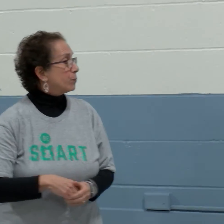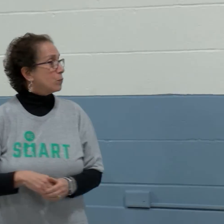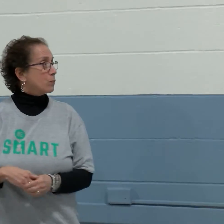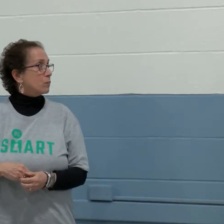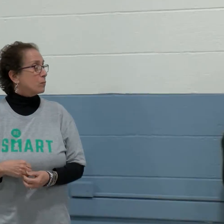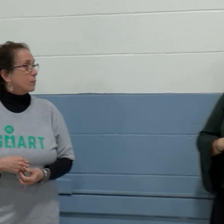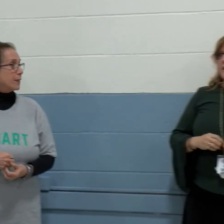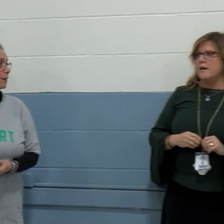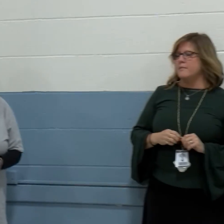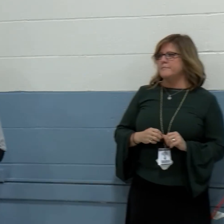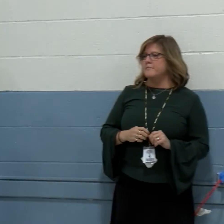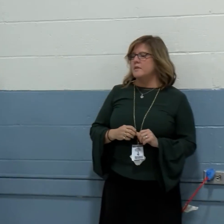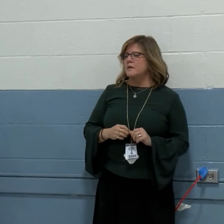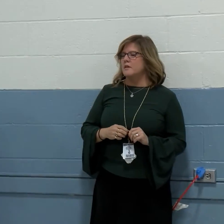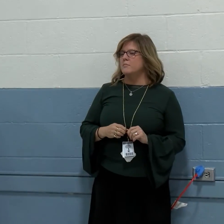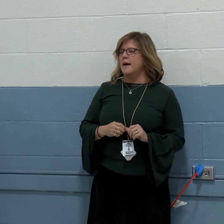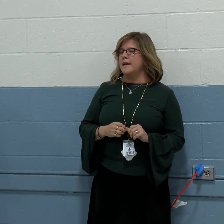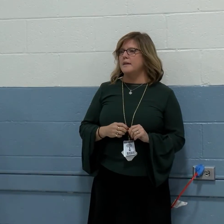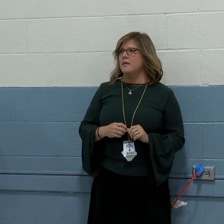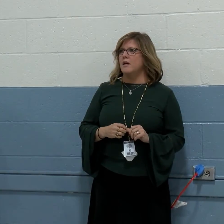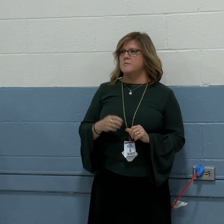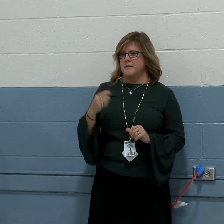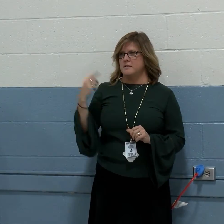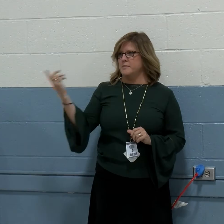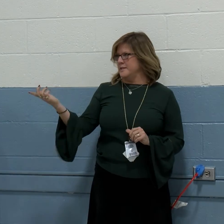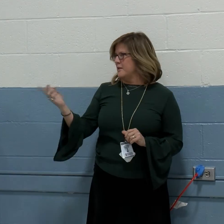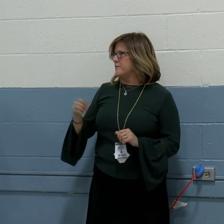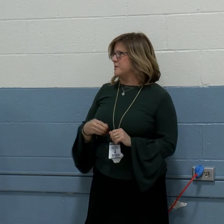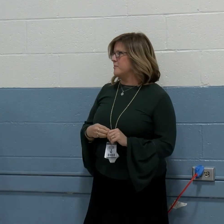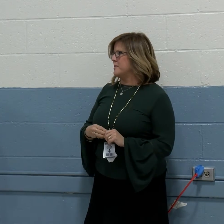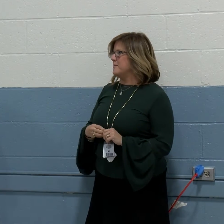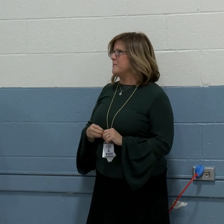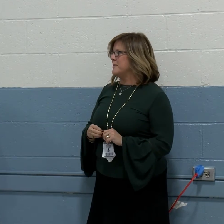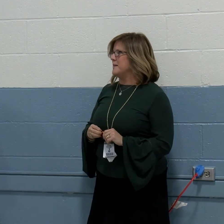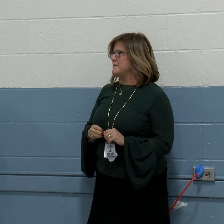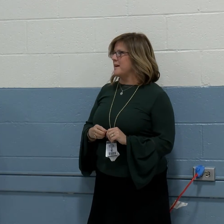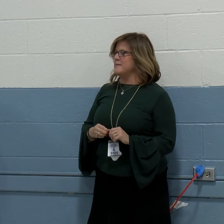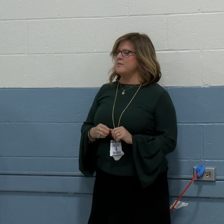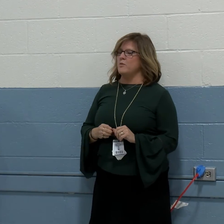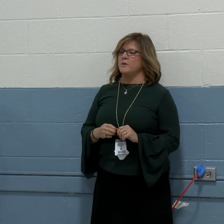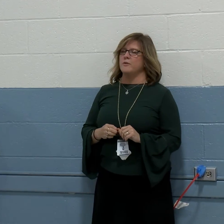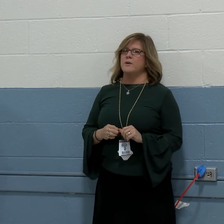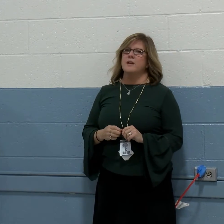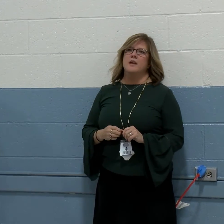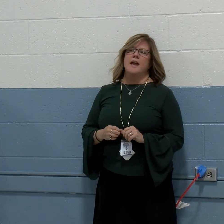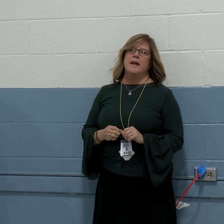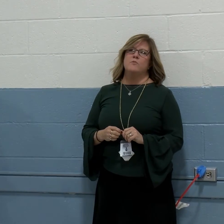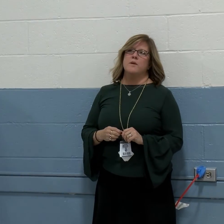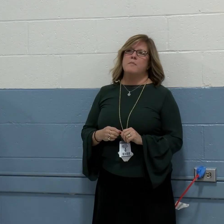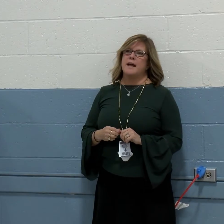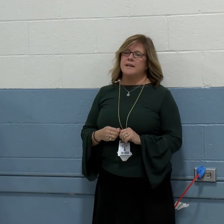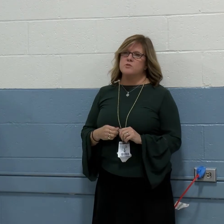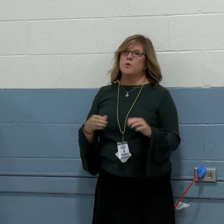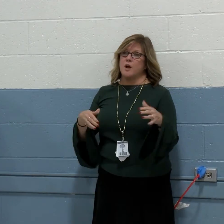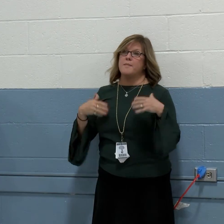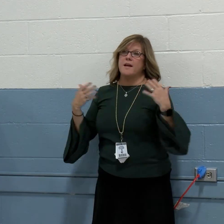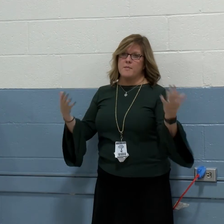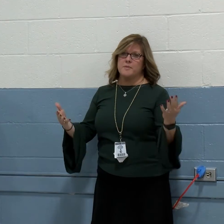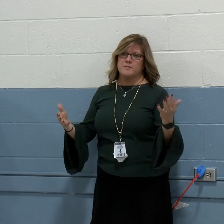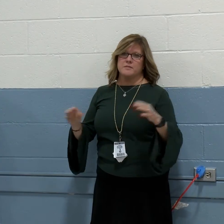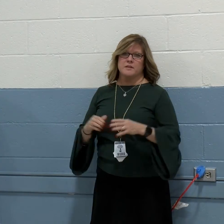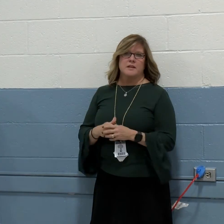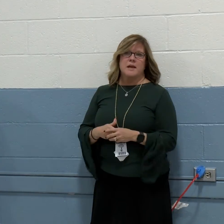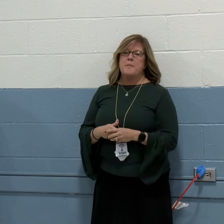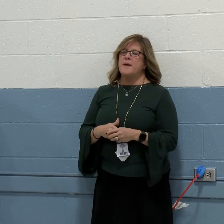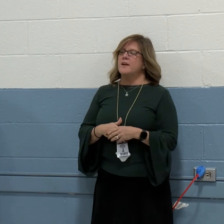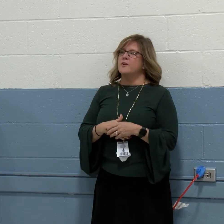I also wanted to add, my husband is a police officer with these guys in Holyoke, and when my kids were coming up,